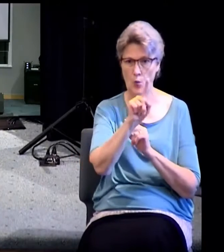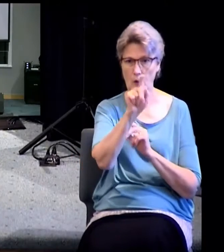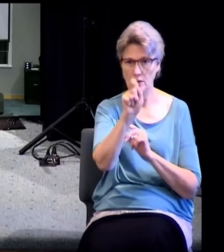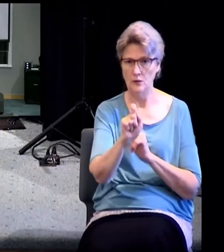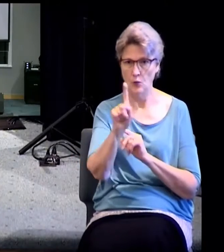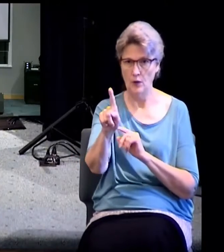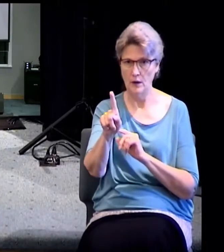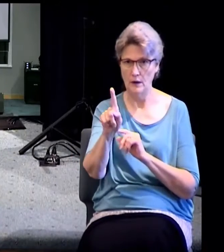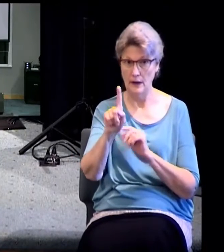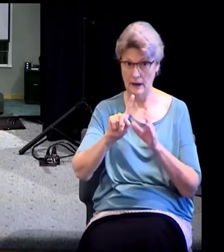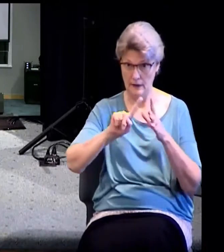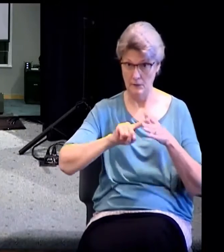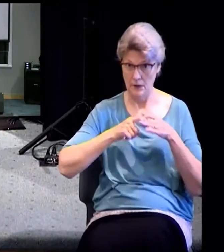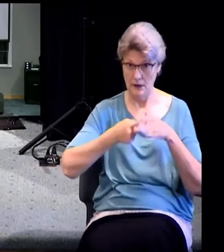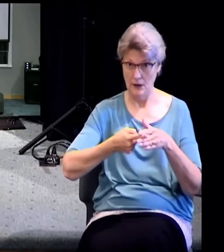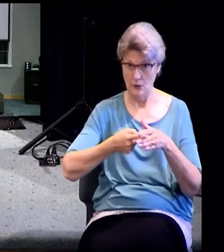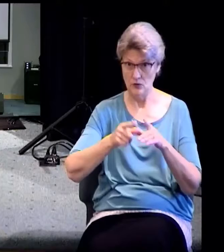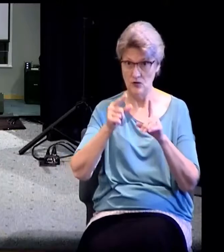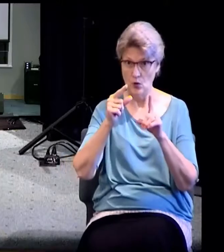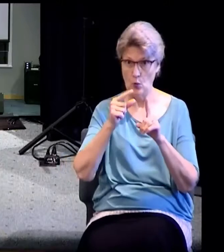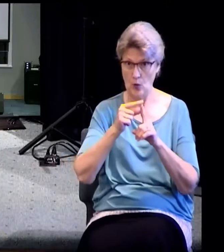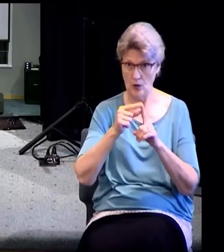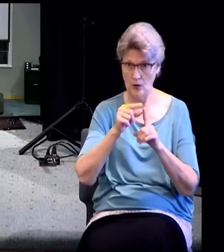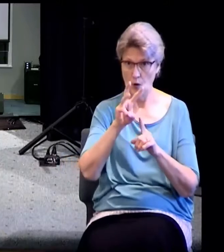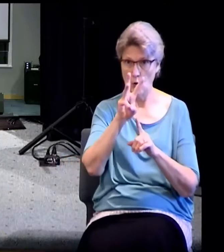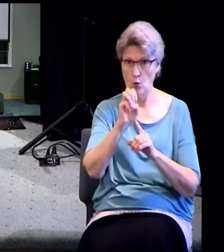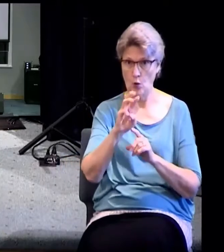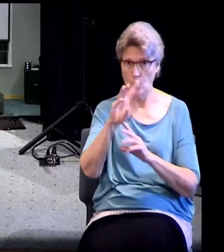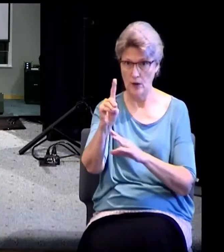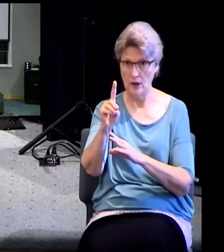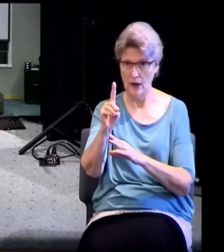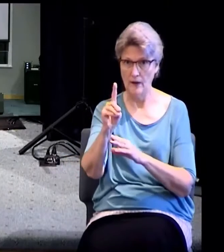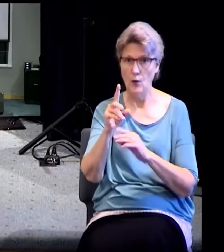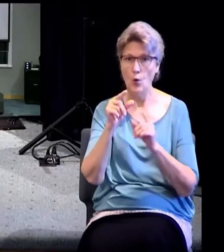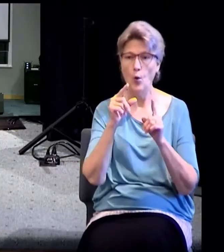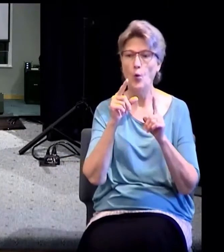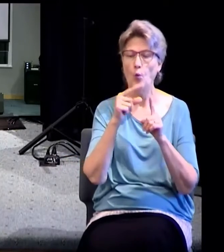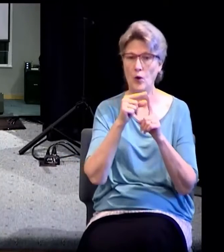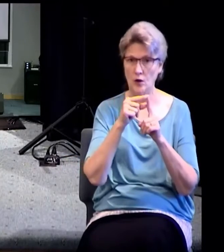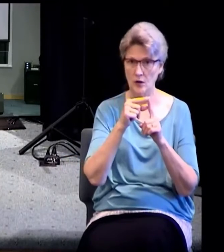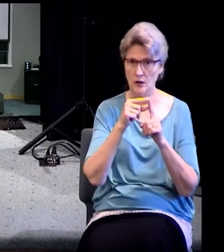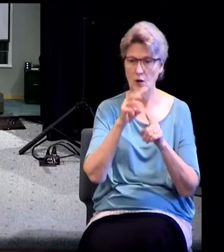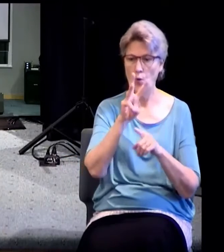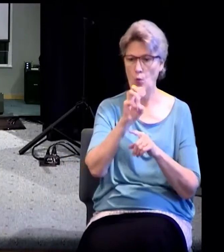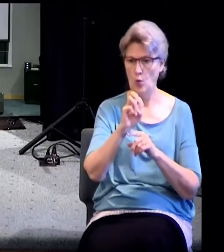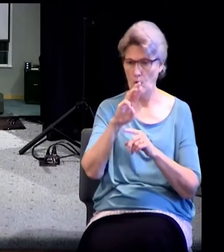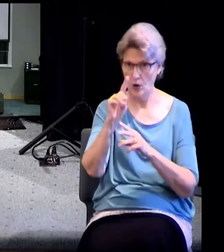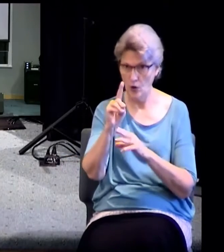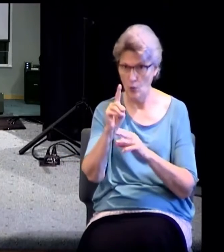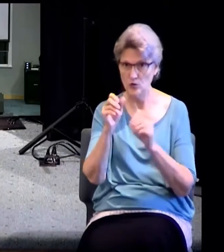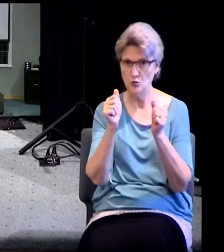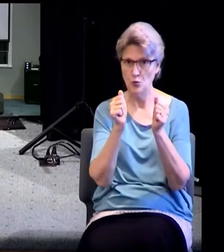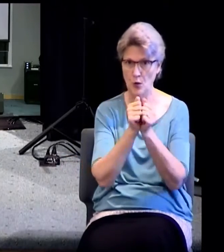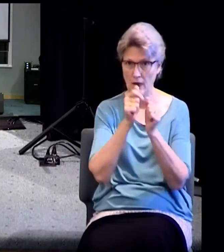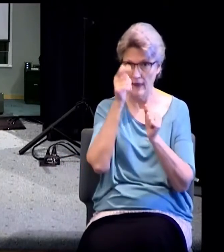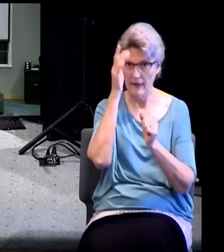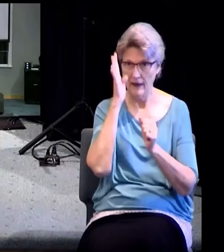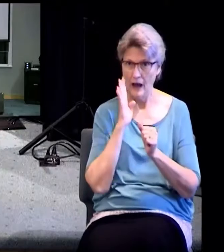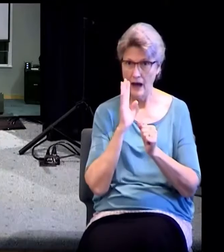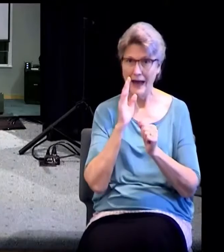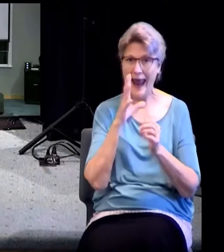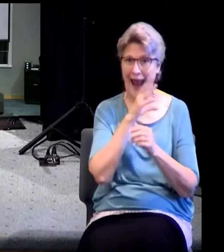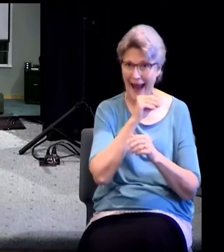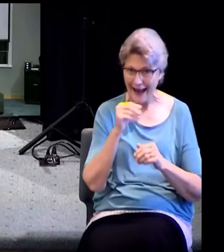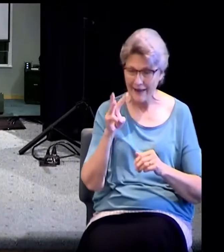was with God, and the Word was God. And the same was in the beginning with God. And verse 14 says, and the Word became flesh and